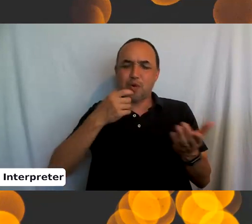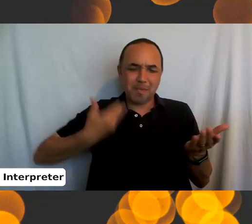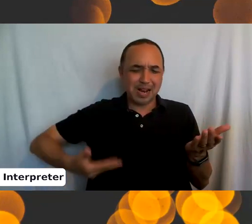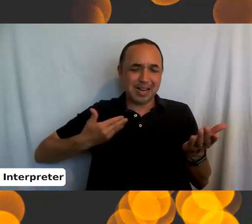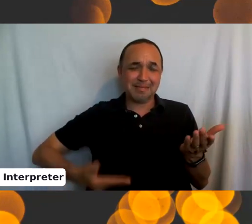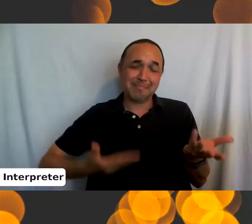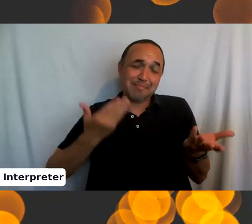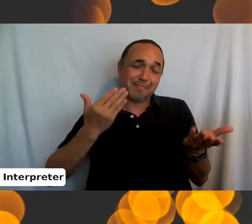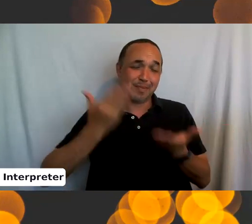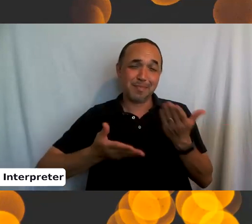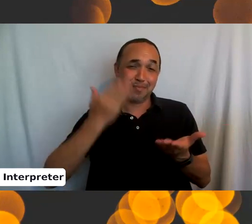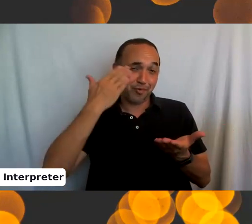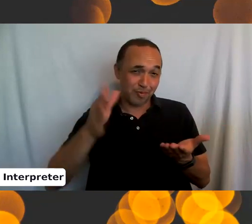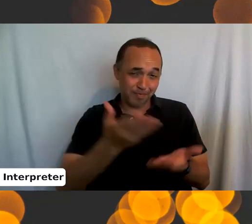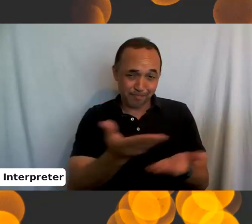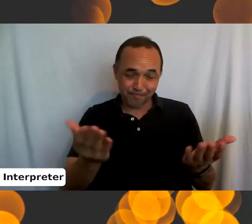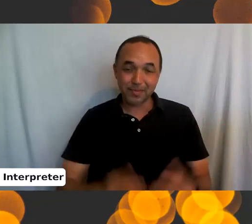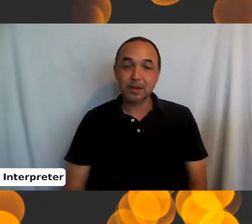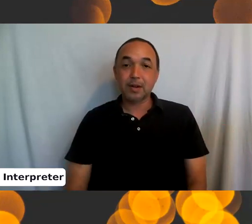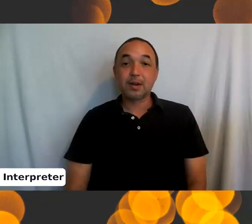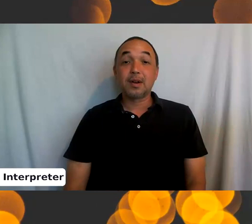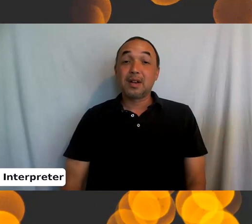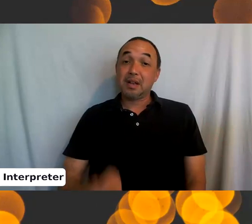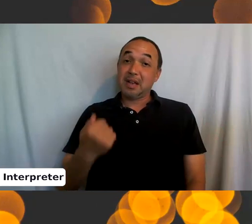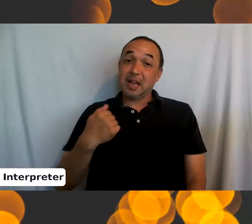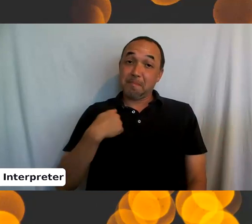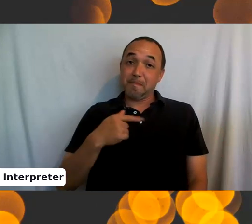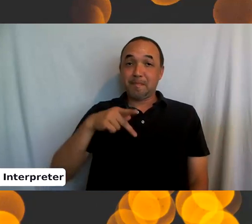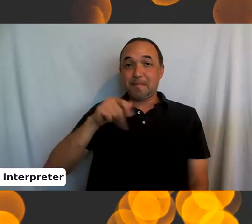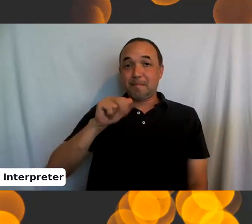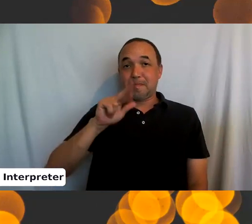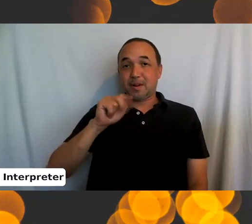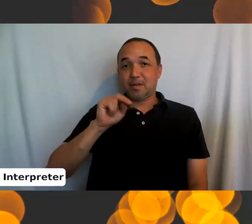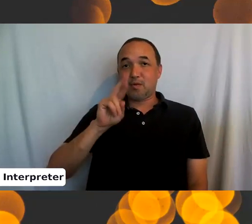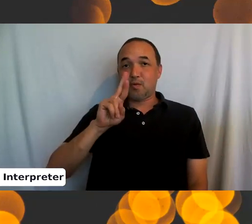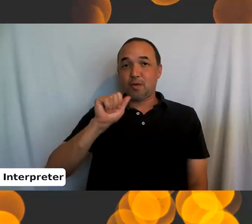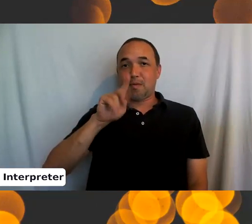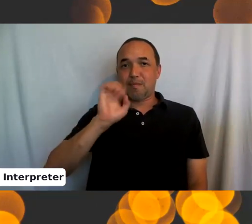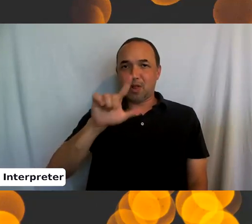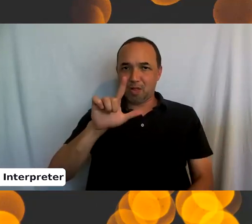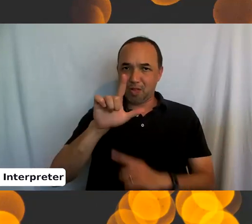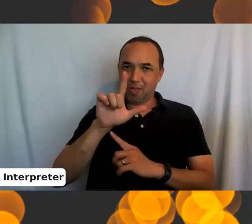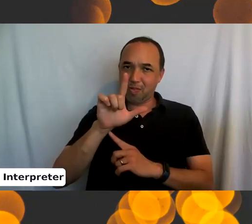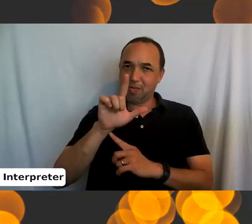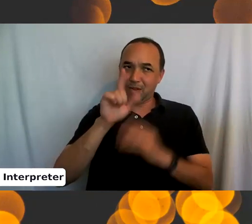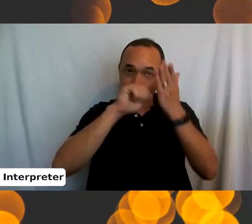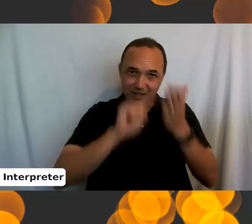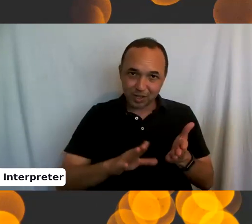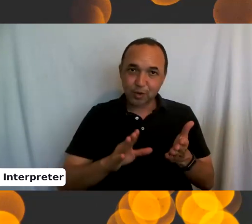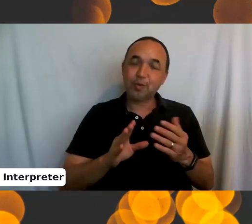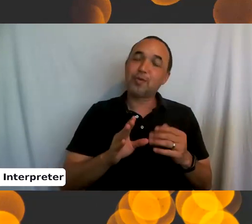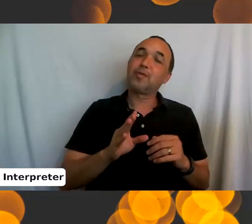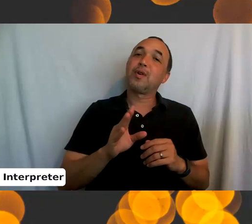who I am. I am a paranormal investigator and researcher. I have been doing this